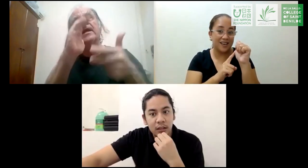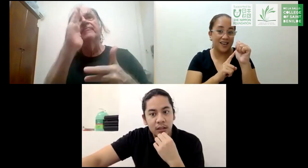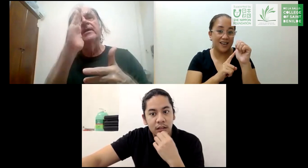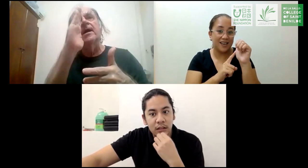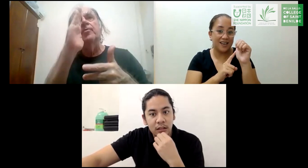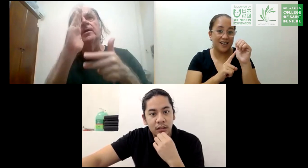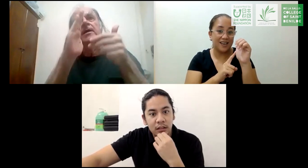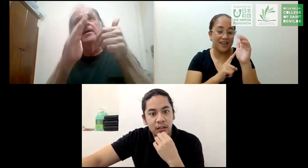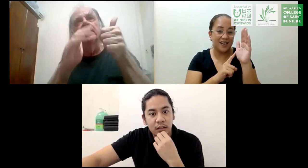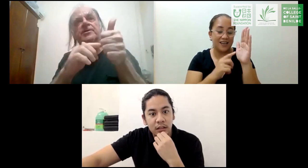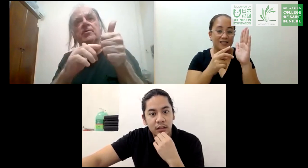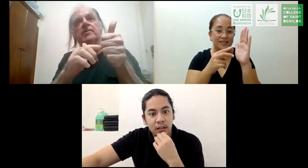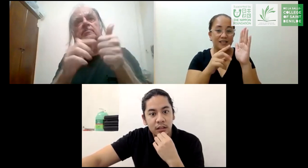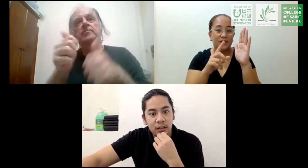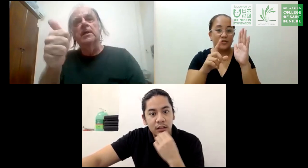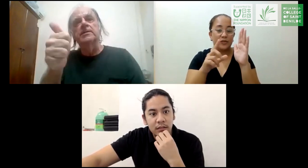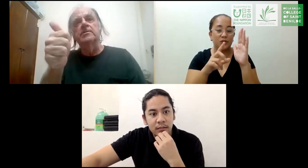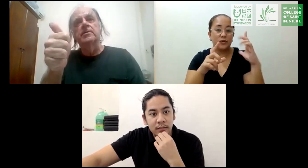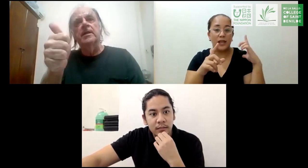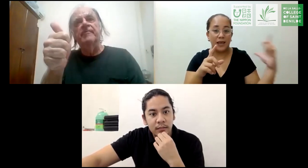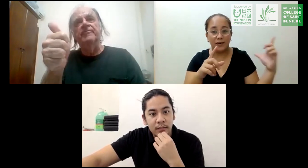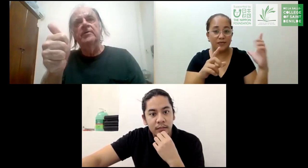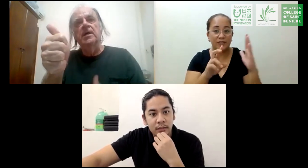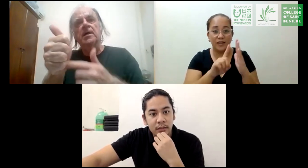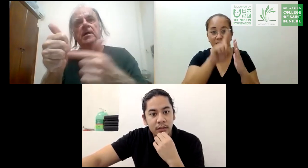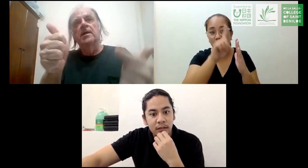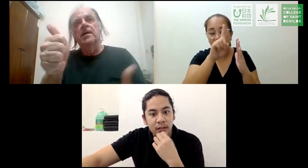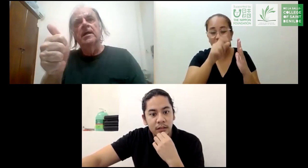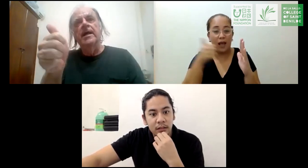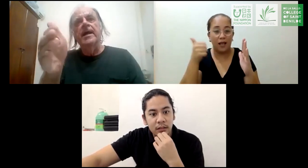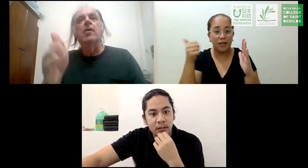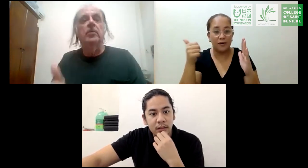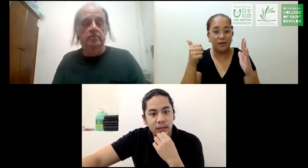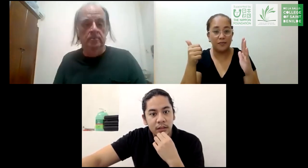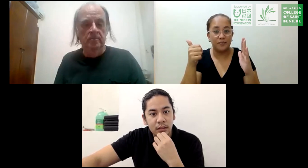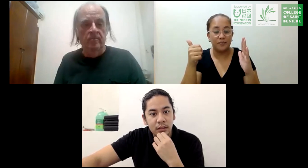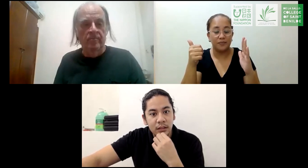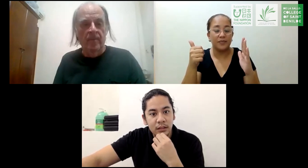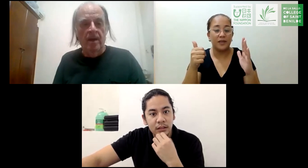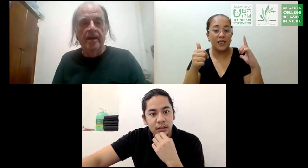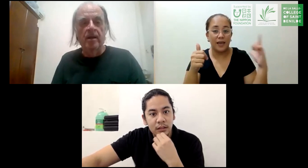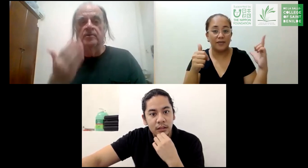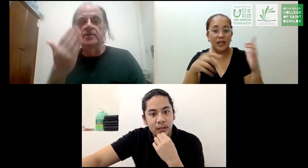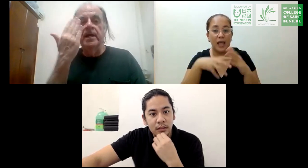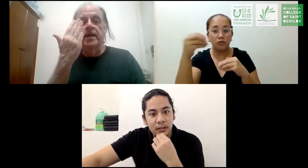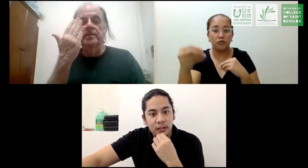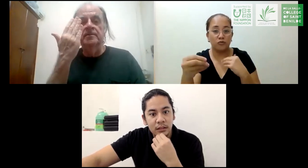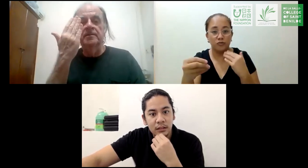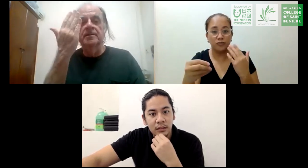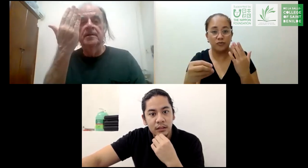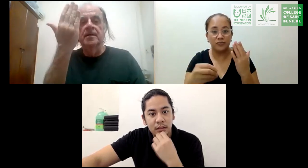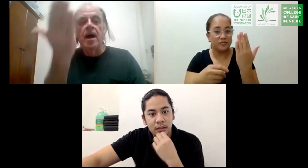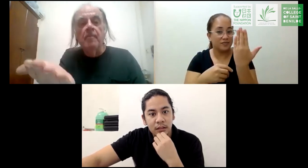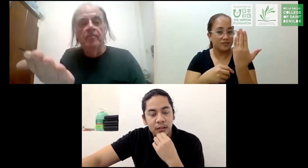to the left and upward. This one is to the left and outward. And it goes